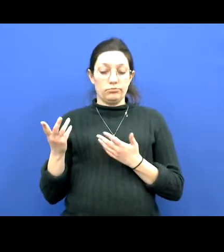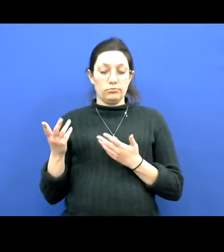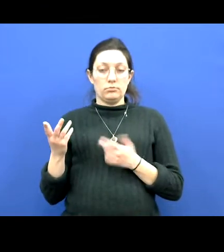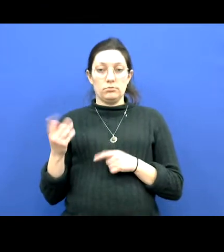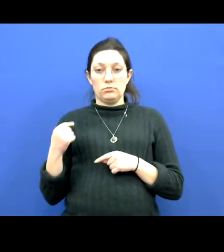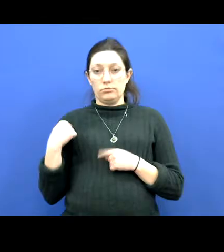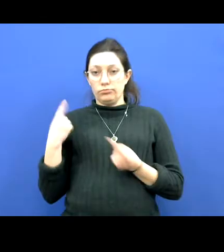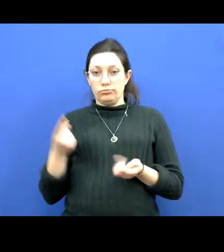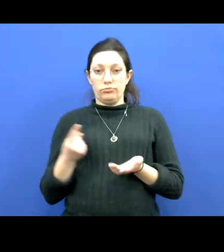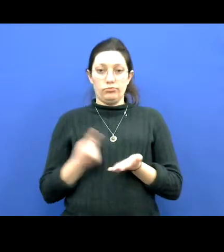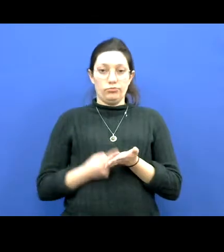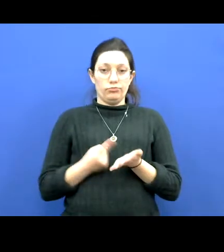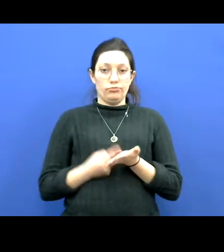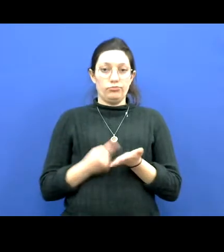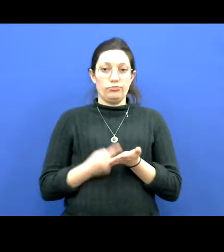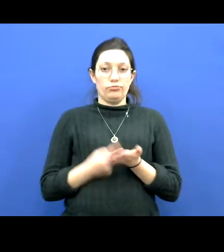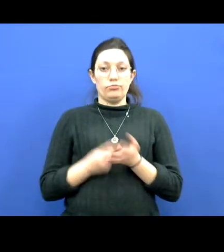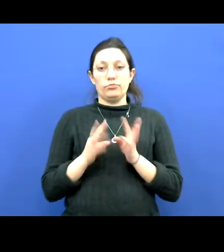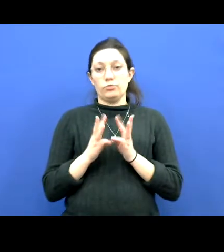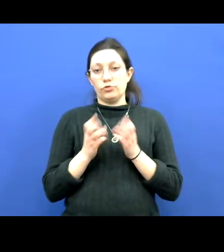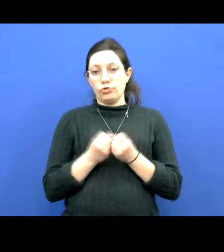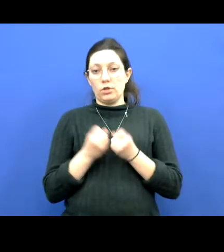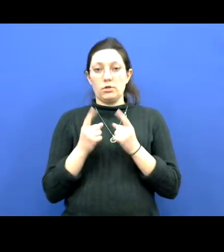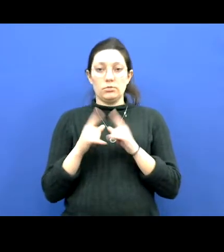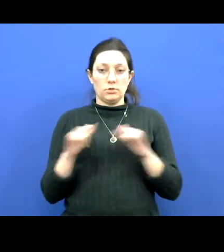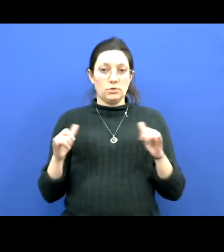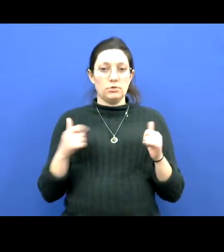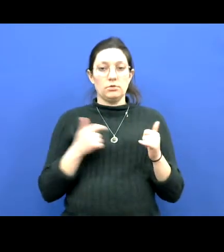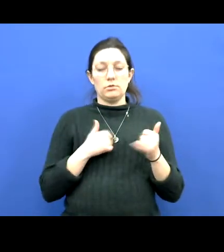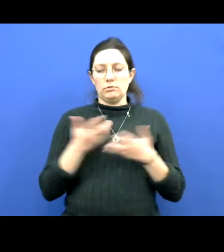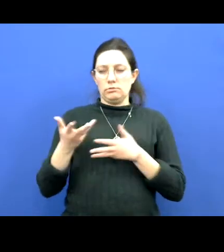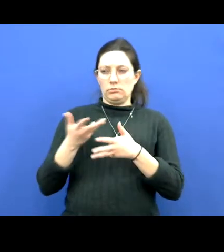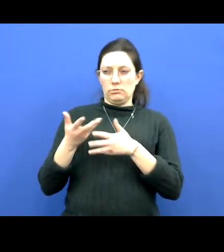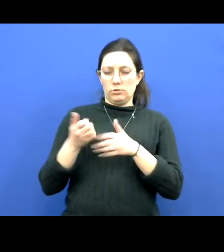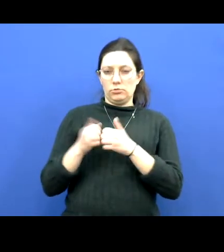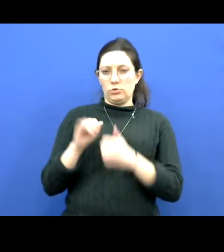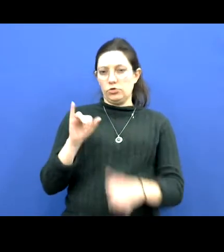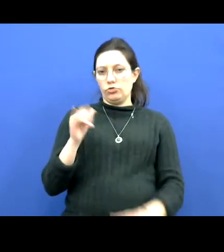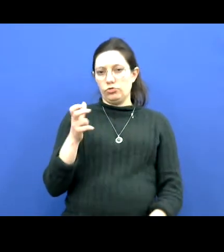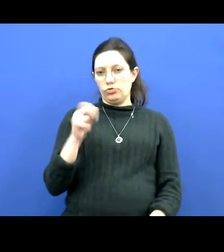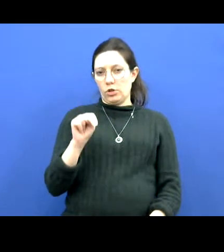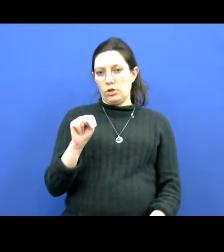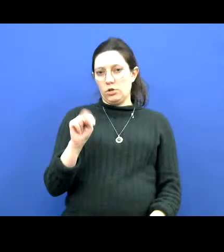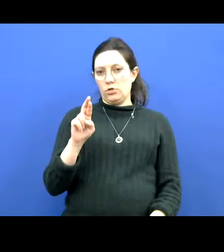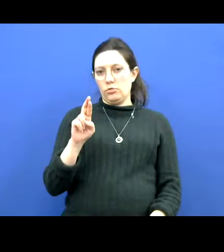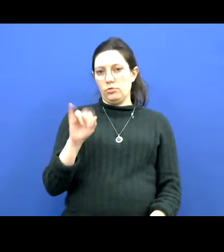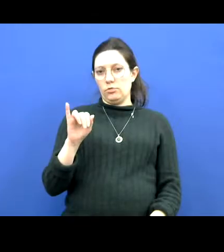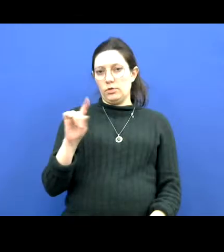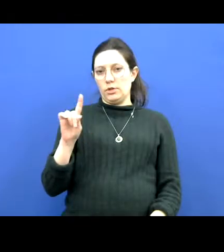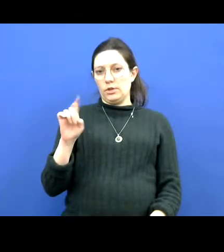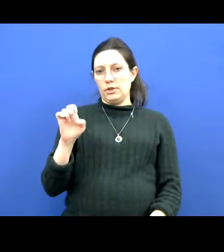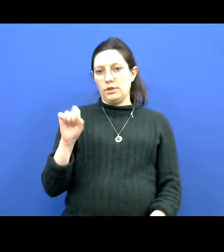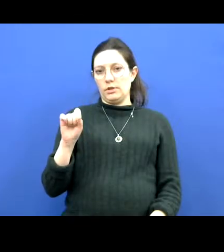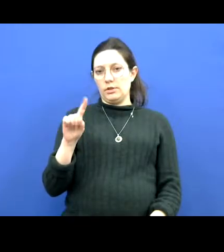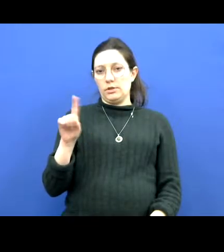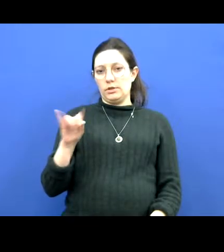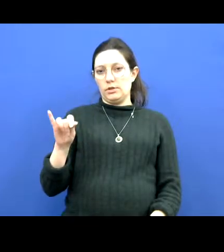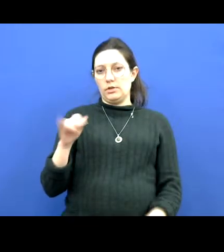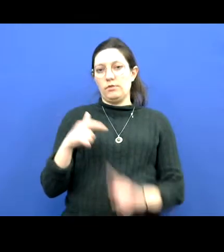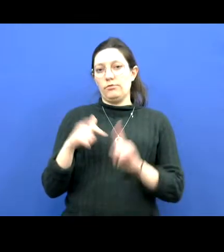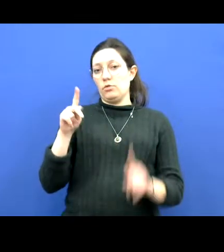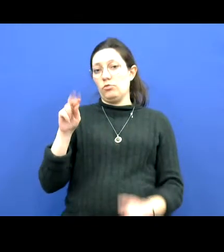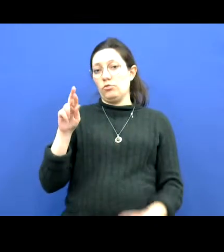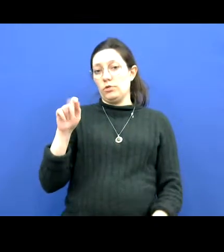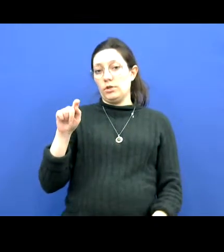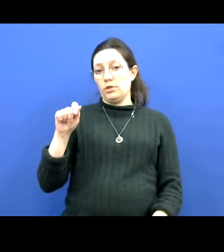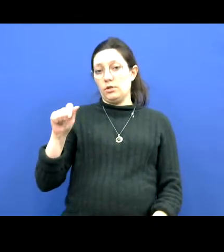the discussion at workshop, I went back and I worked with, John Radisi from Krista. We were able to get